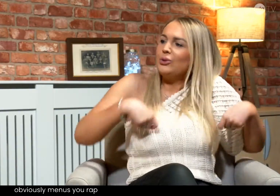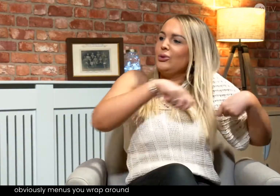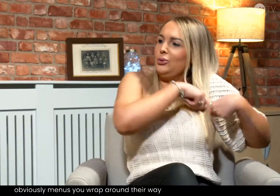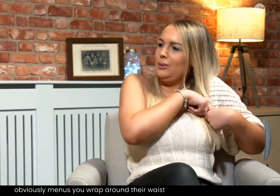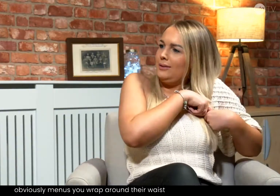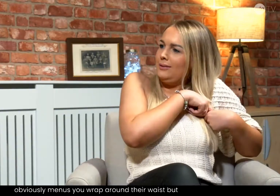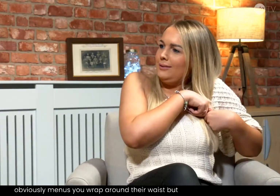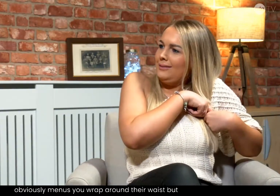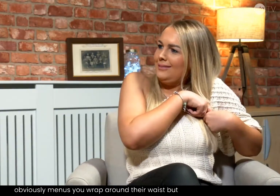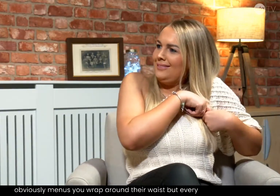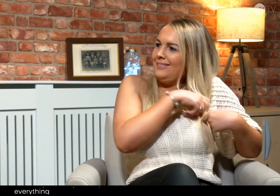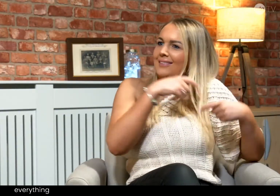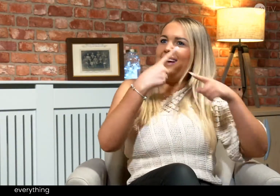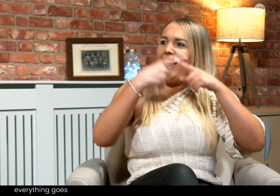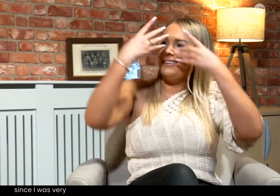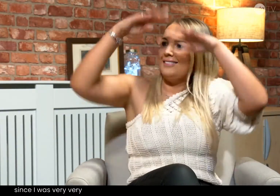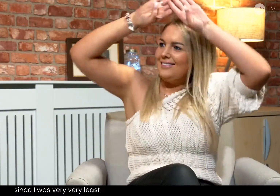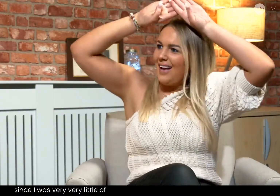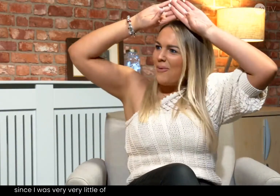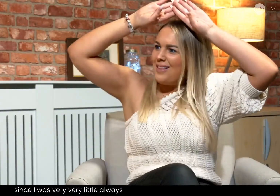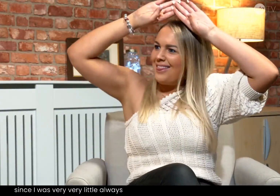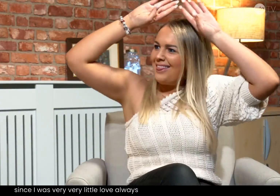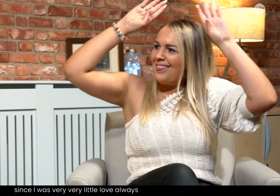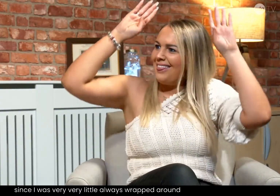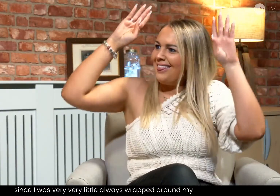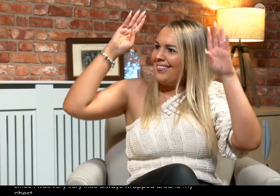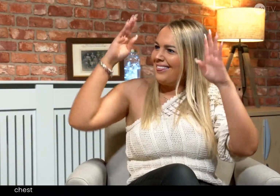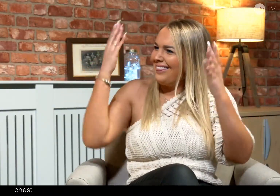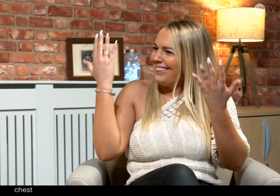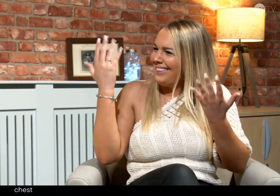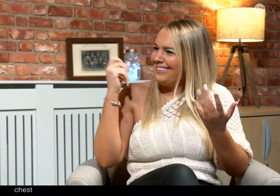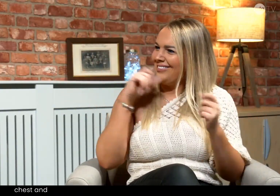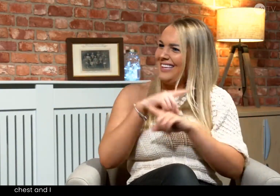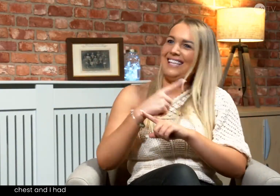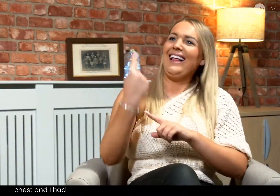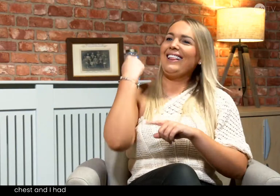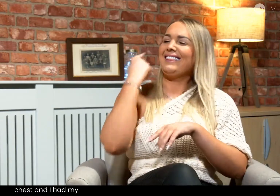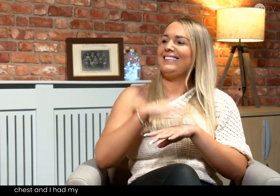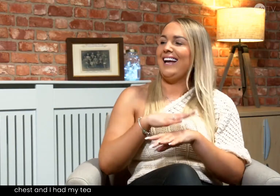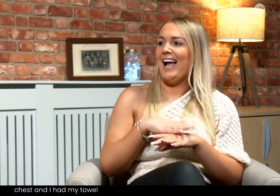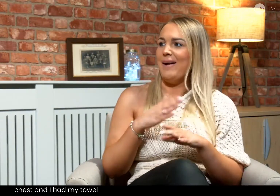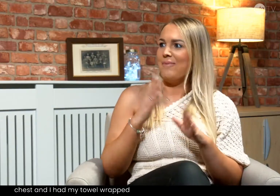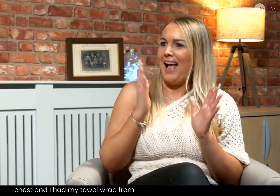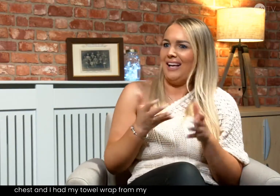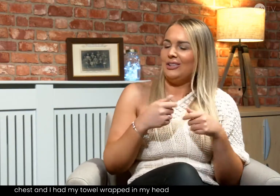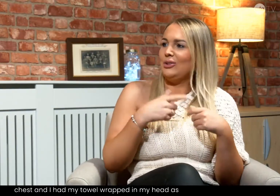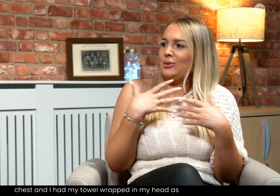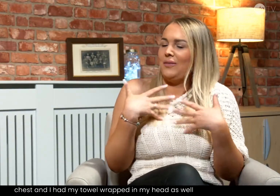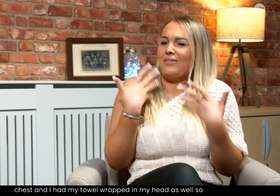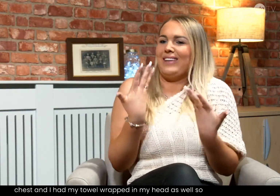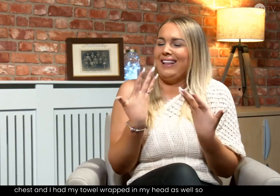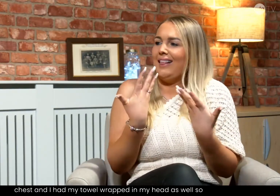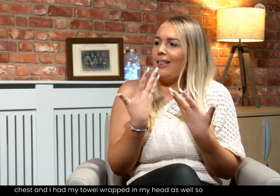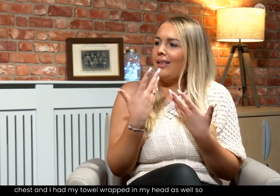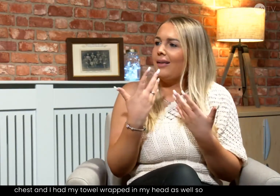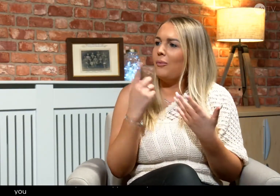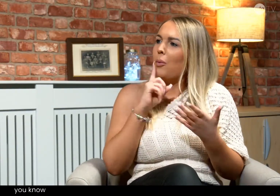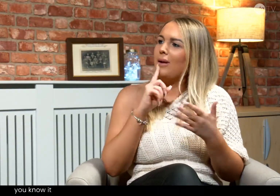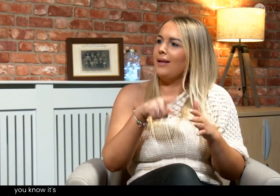was very, very little, I've always wrapped it around my chest. And I had my towel wrapped around my head as well. So, you know, it was even sort of strange at that time.